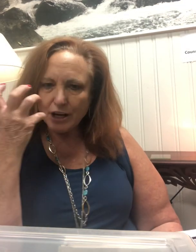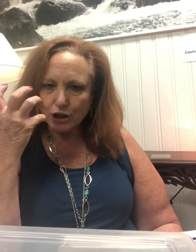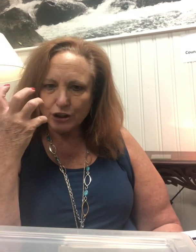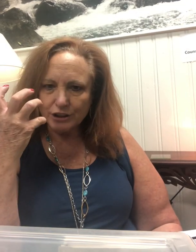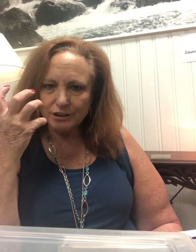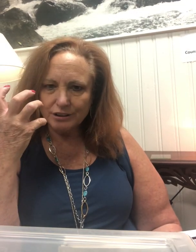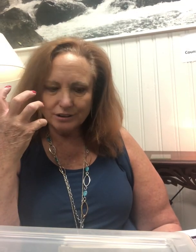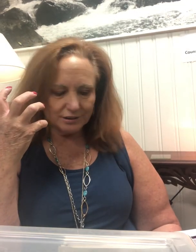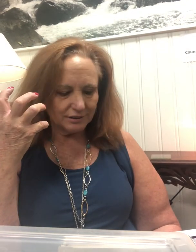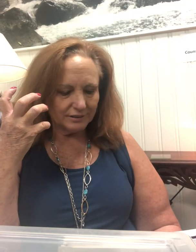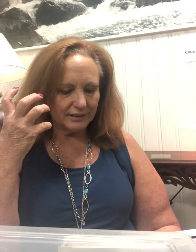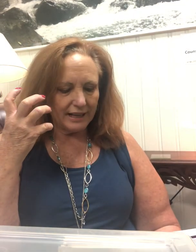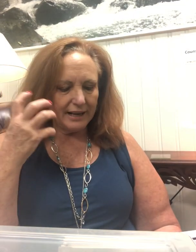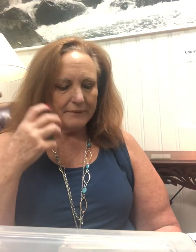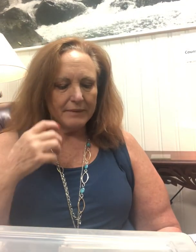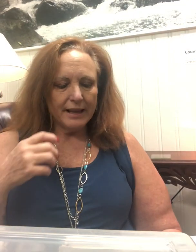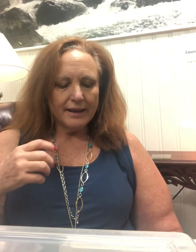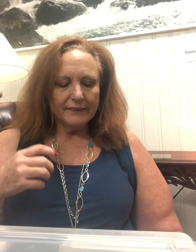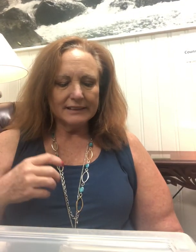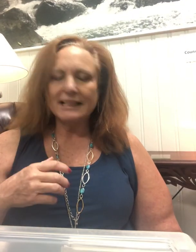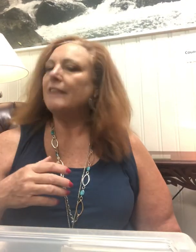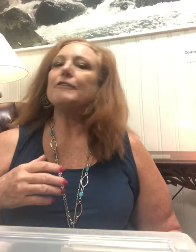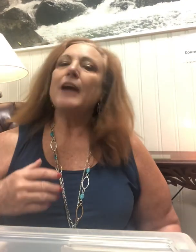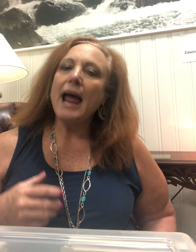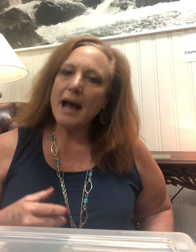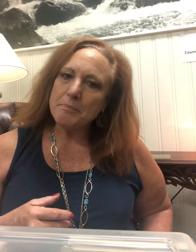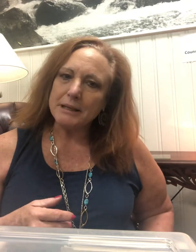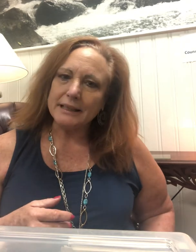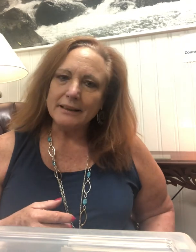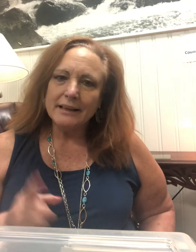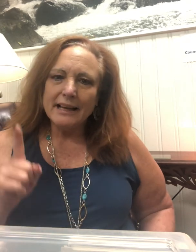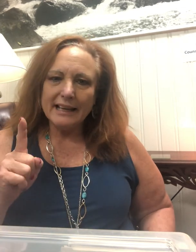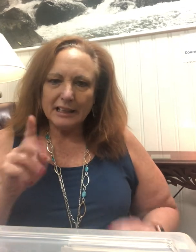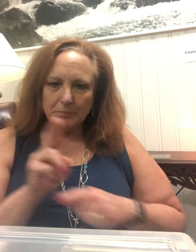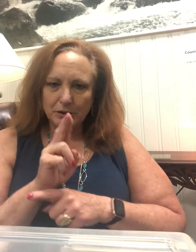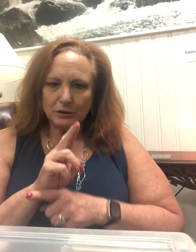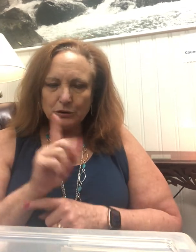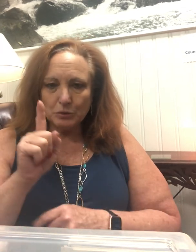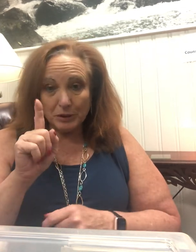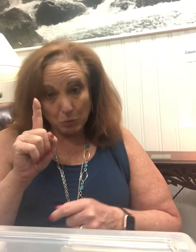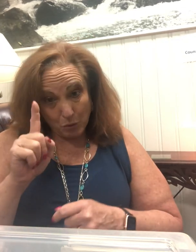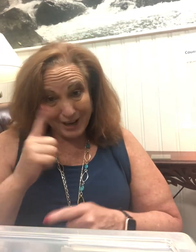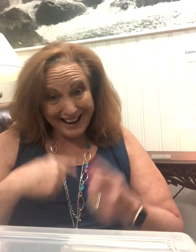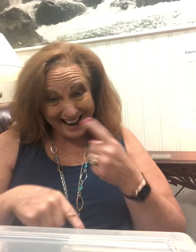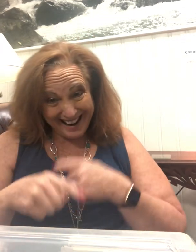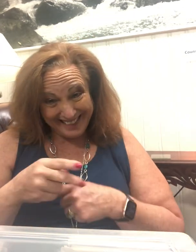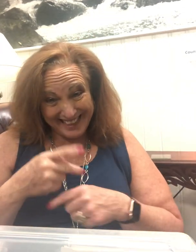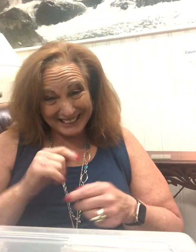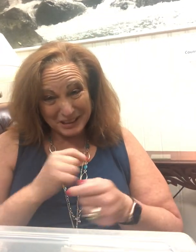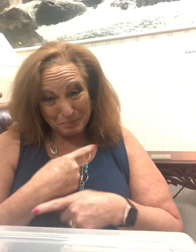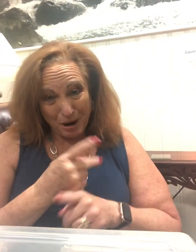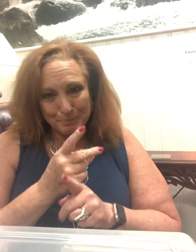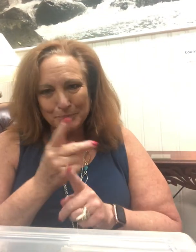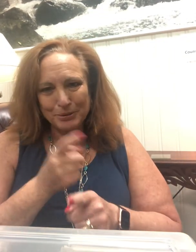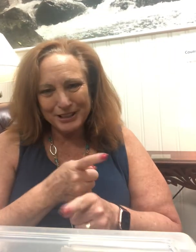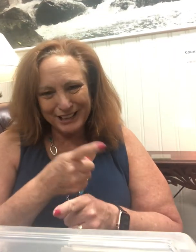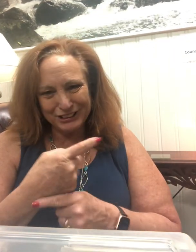Anger. Okay? The sign for happy. It can be used with one hand. That's the proper